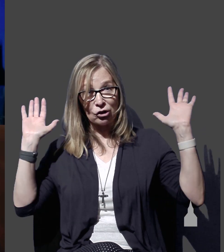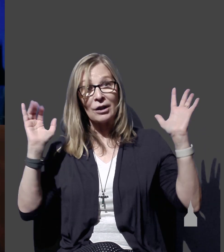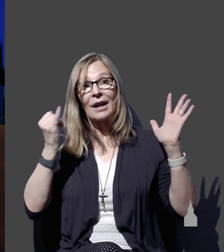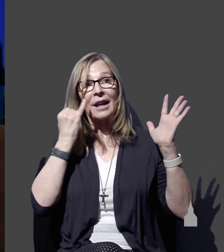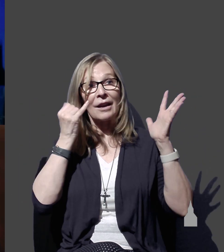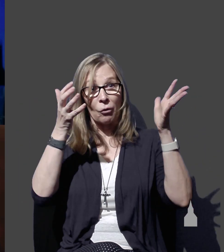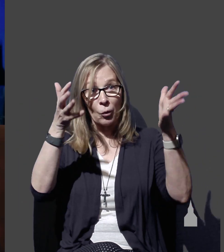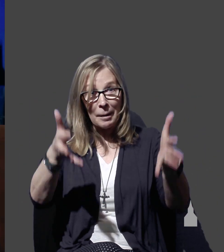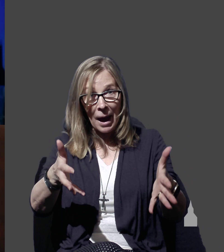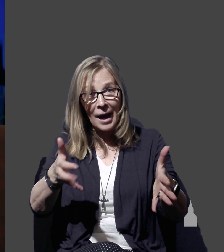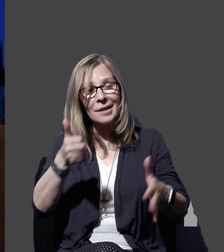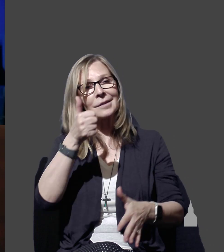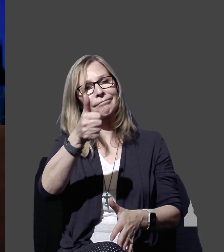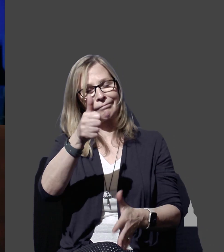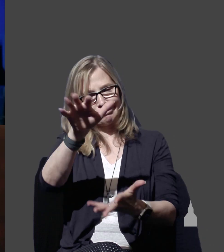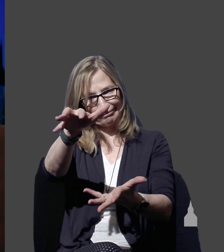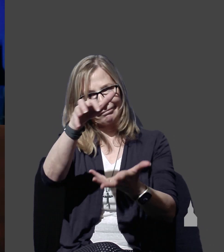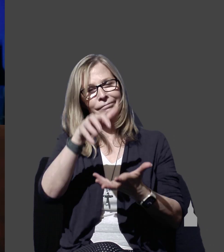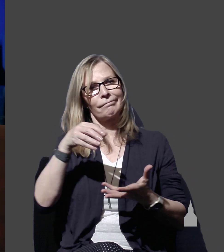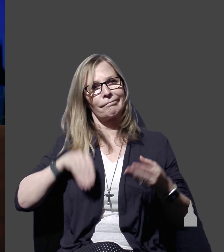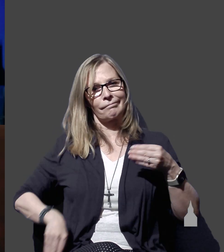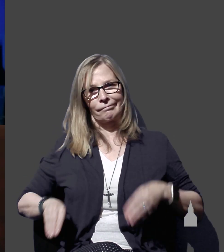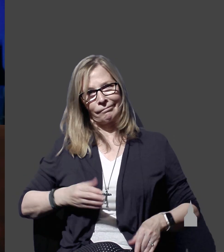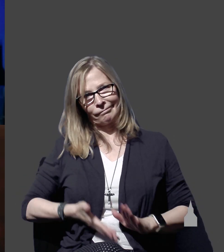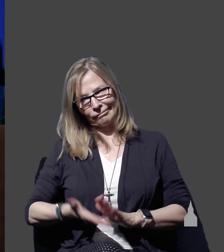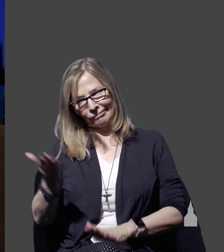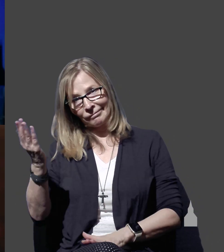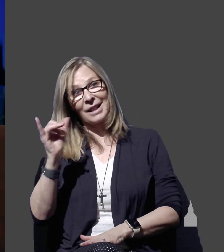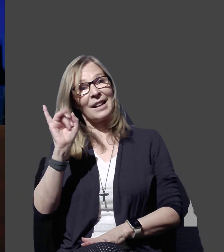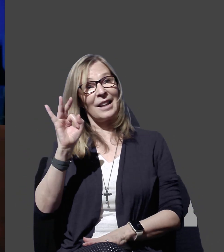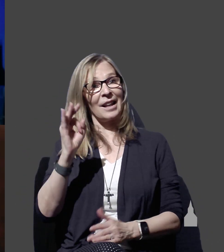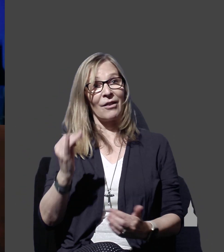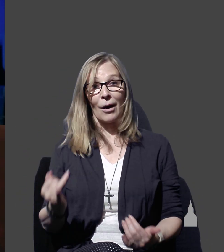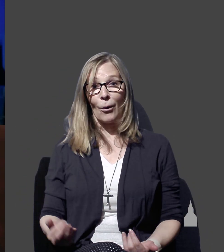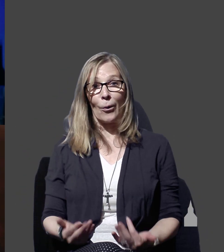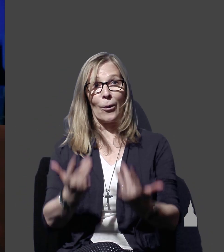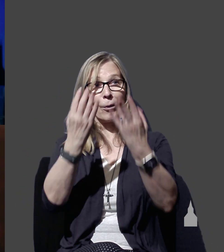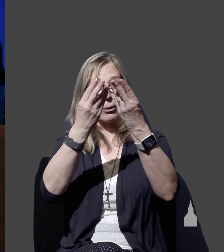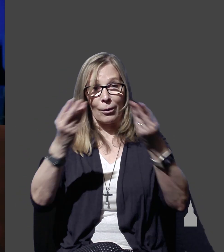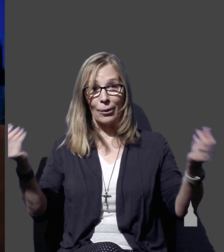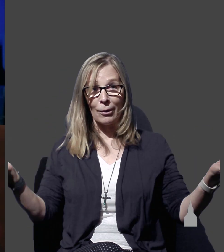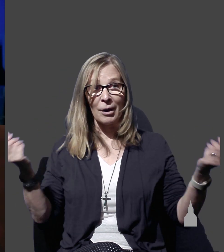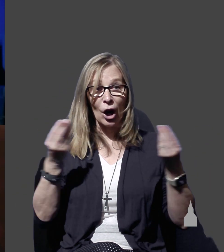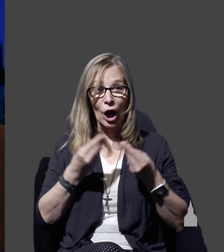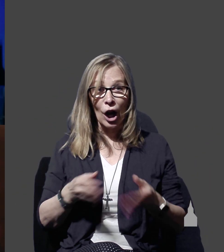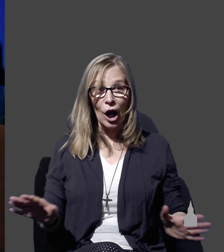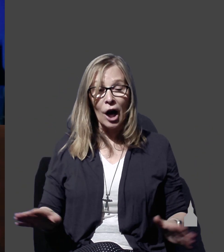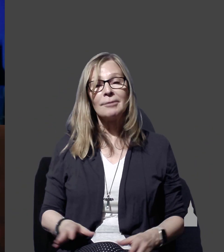work is burned up, he will suffer loss, but he himself will be saved, yet so as through fire.